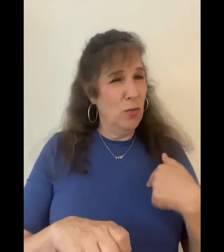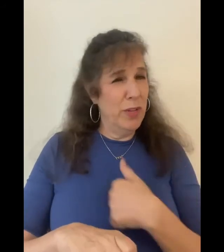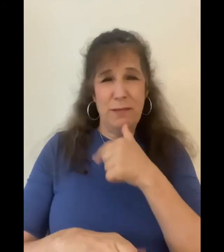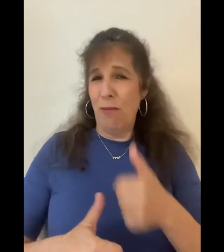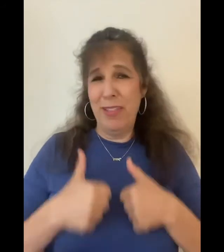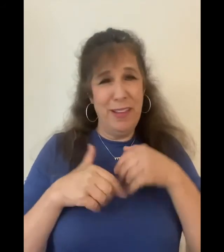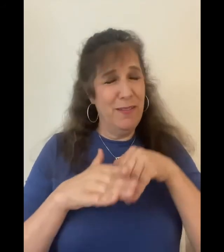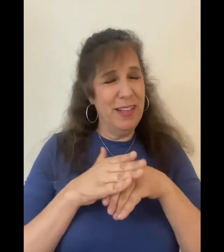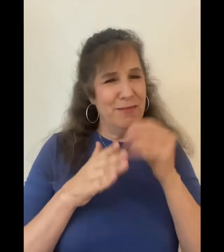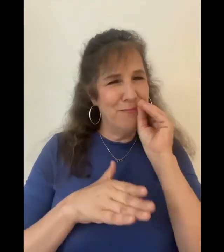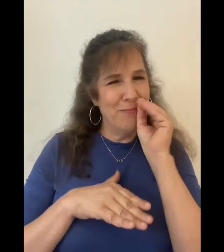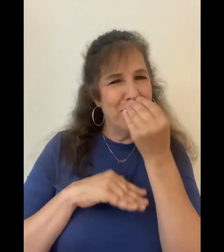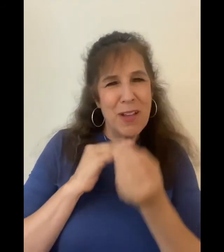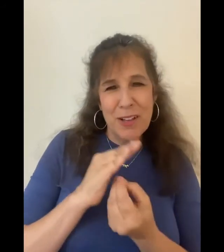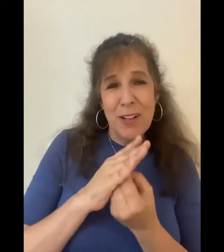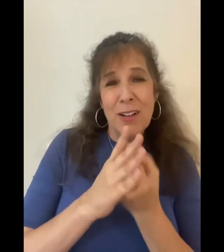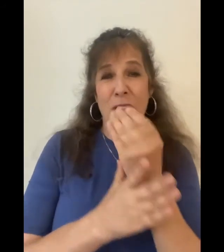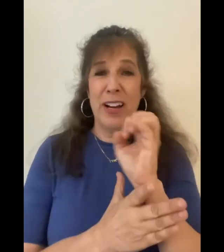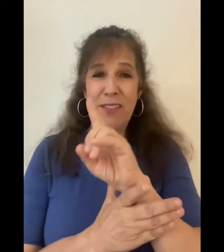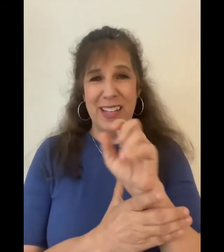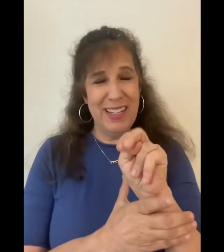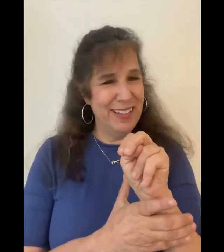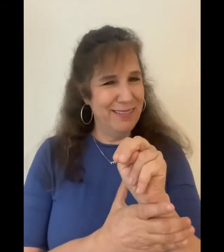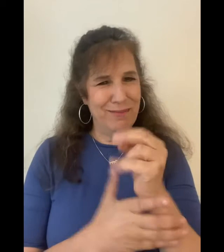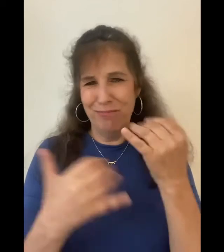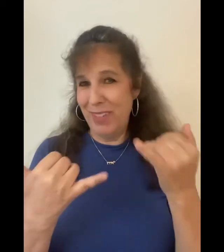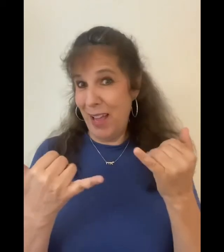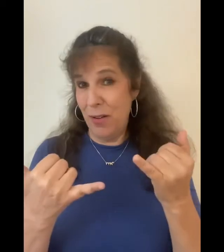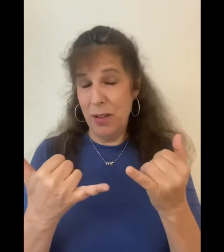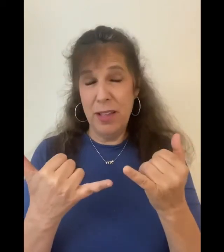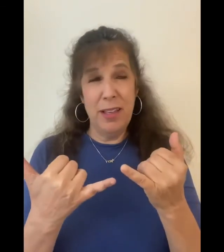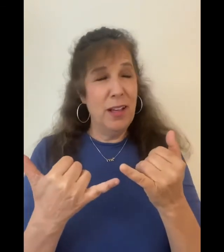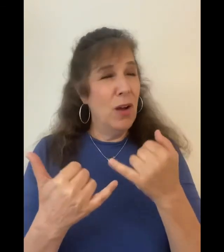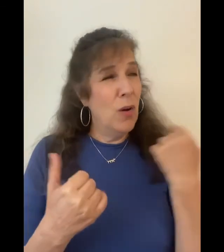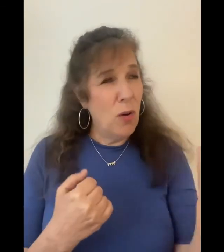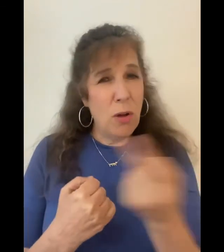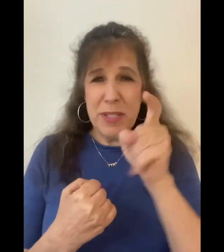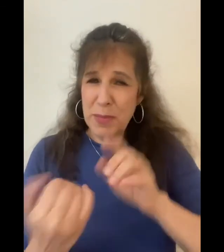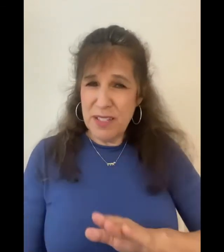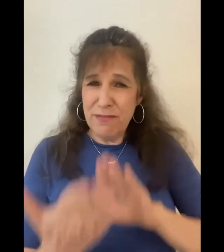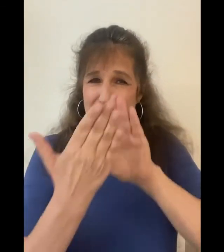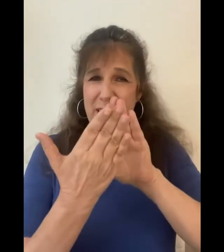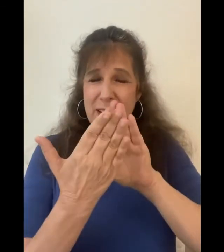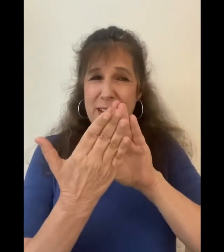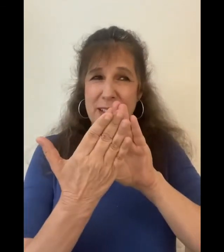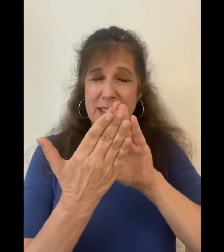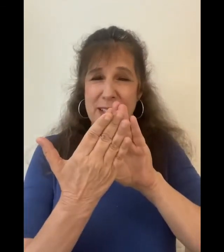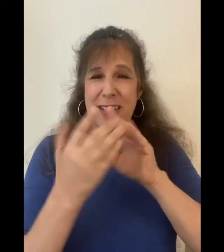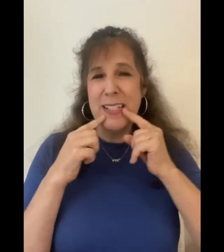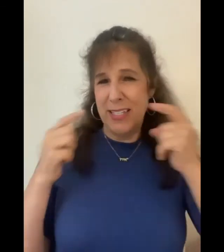know that there is always sin awaiting. Even whether you're good, yes, you were good yesterday or the day before, each and every day you have a new